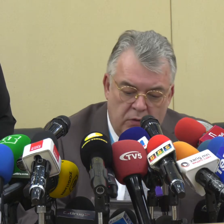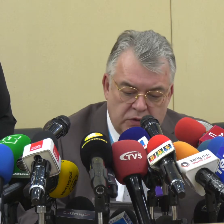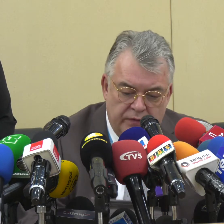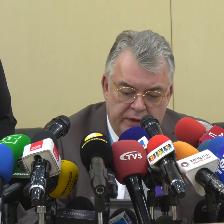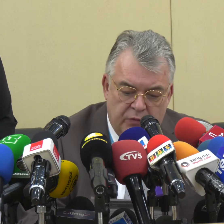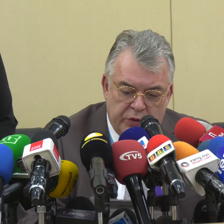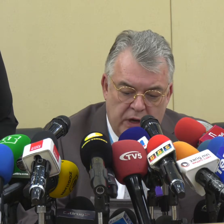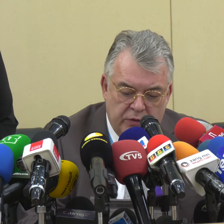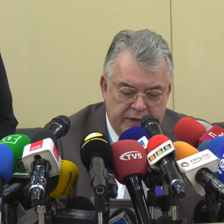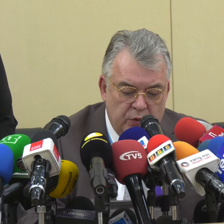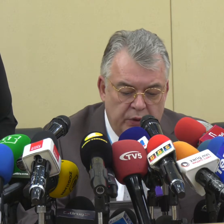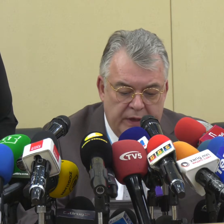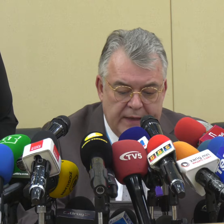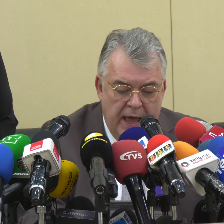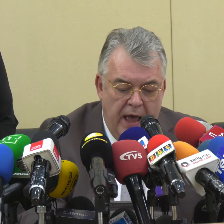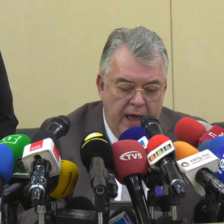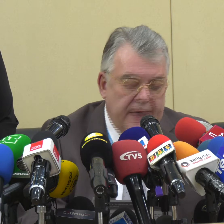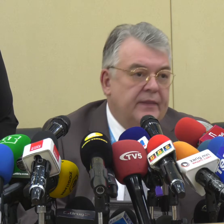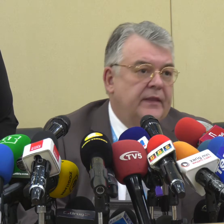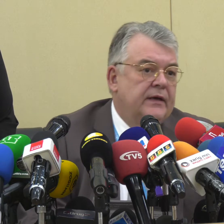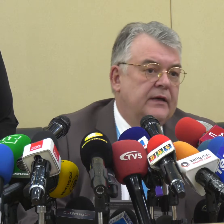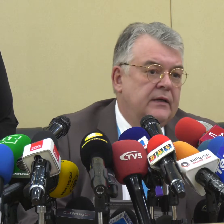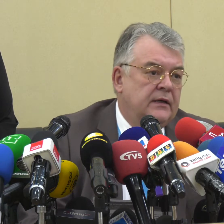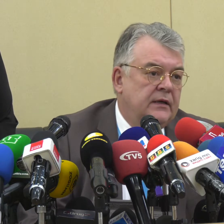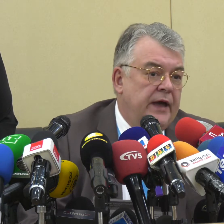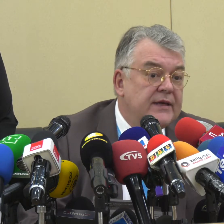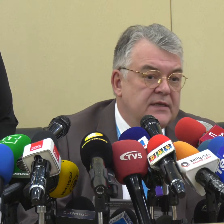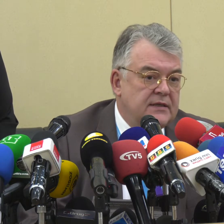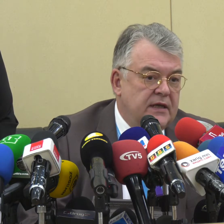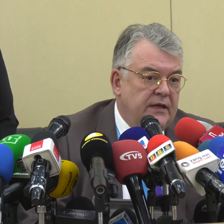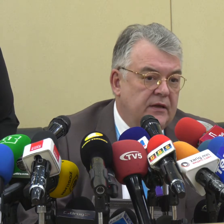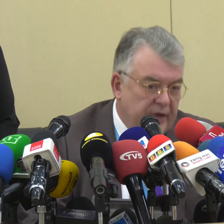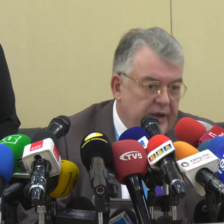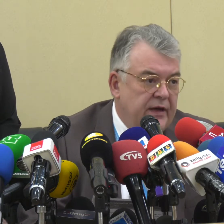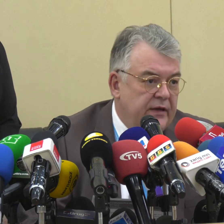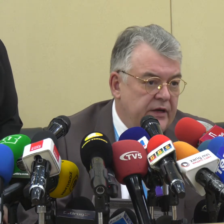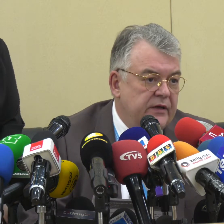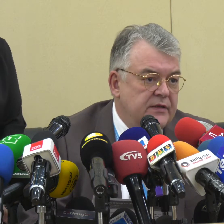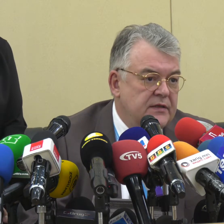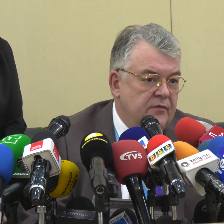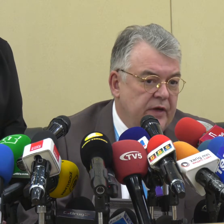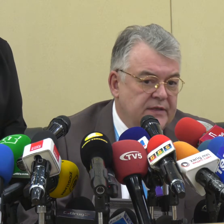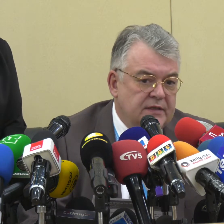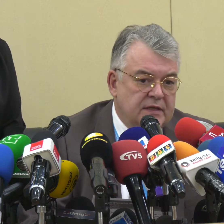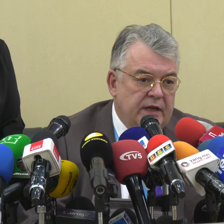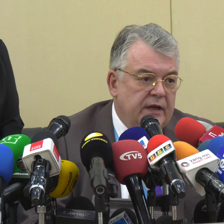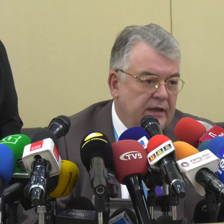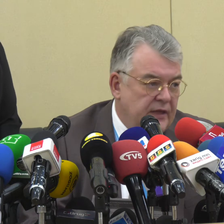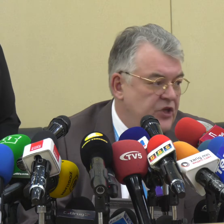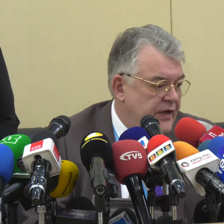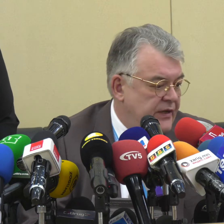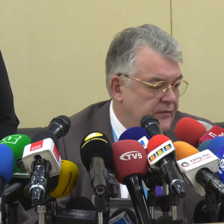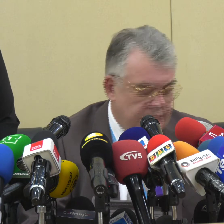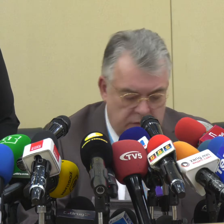Mongolia also will report how they're doing it, and exit screening, very rigorous exit screening in